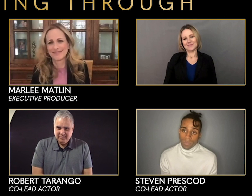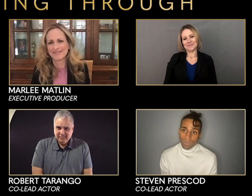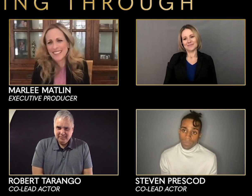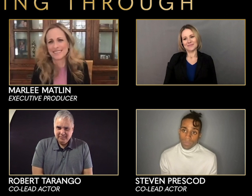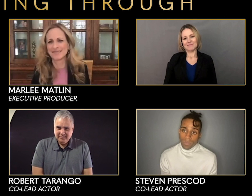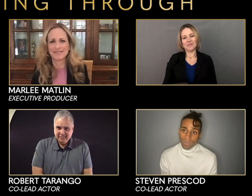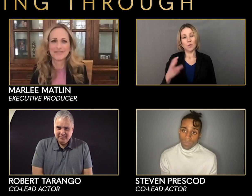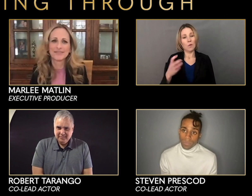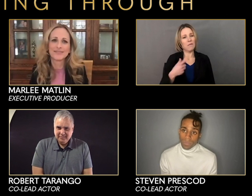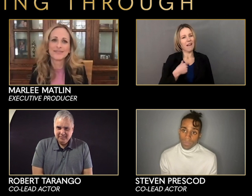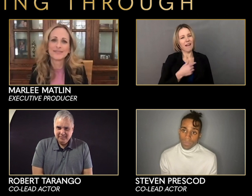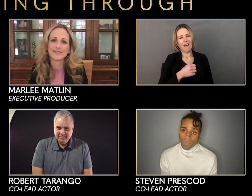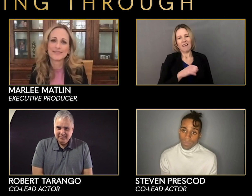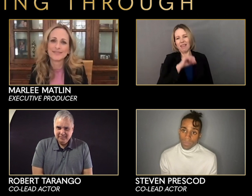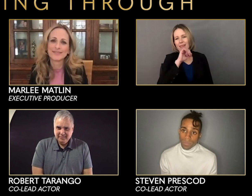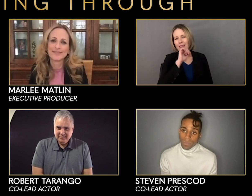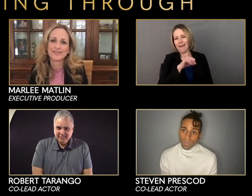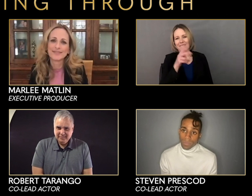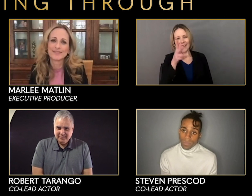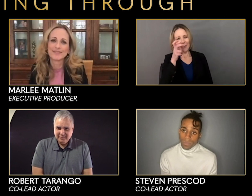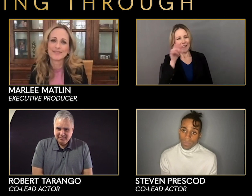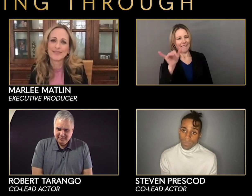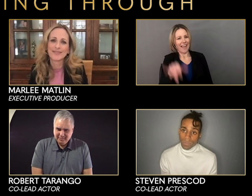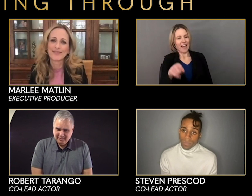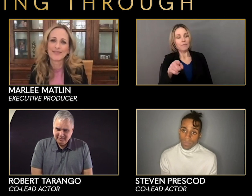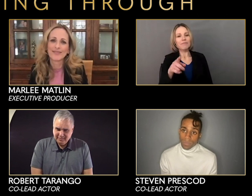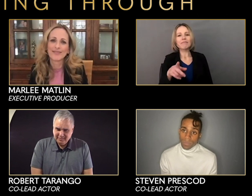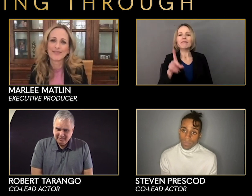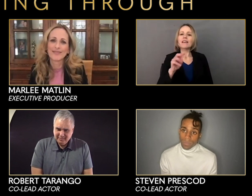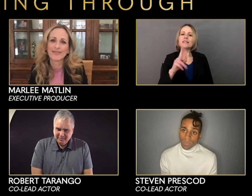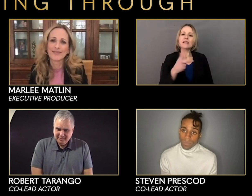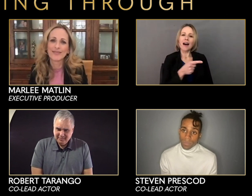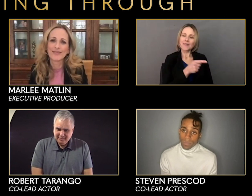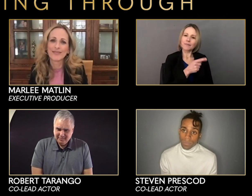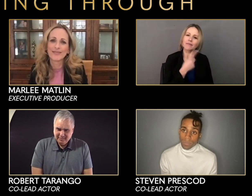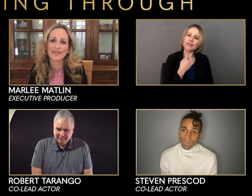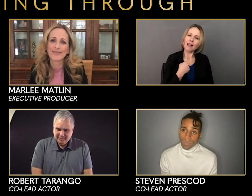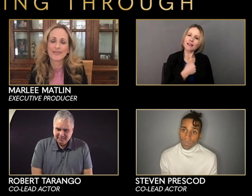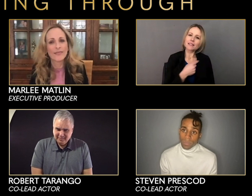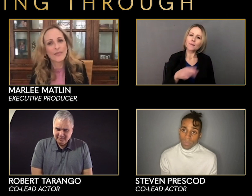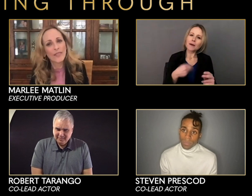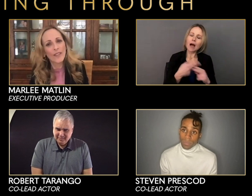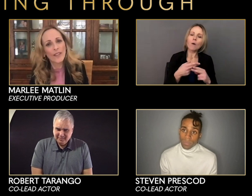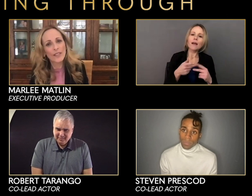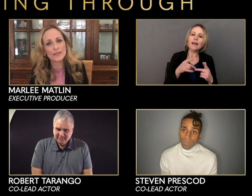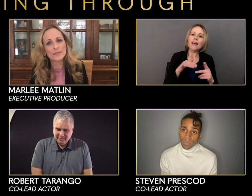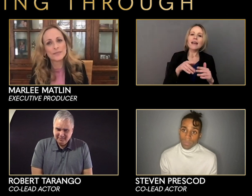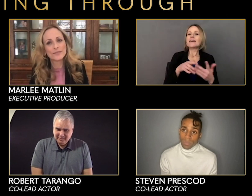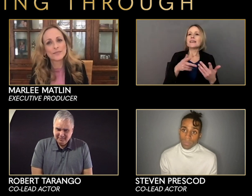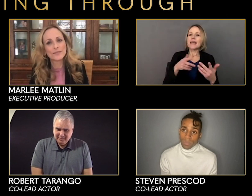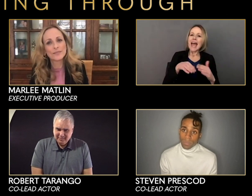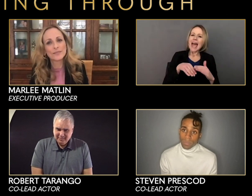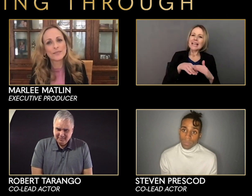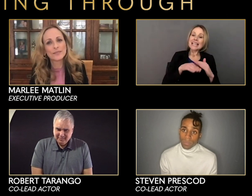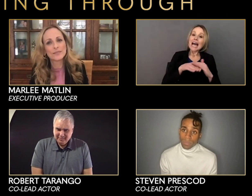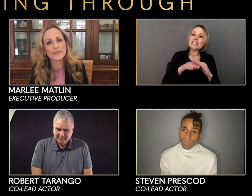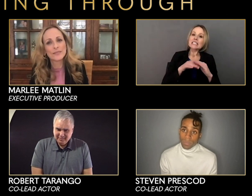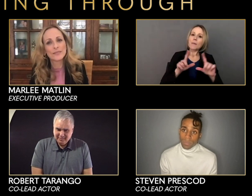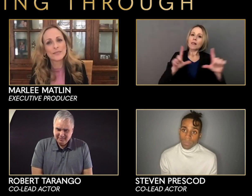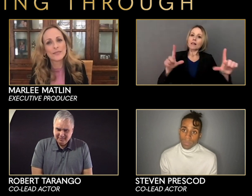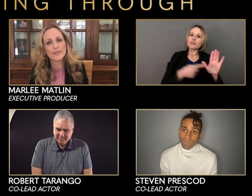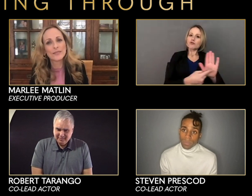I love hearing that. Doug, tell us about the accessible screenings you created for Feeling